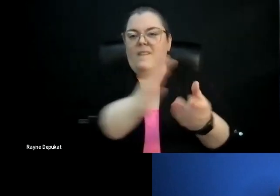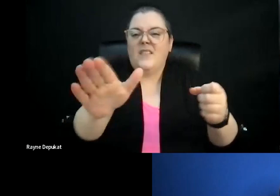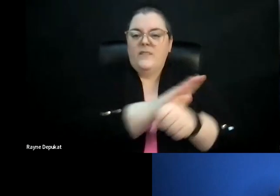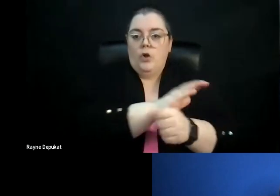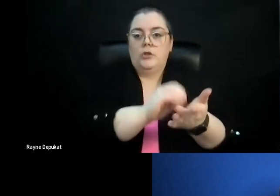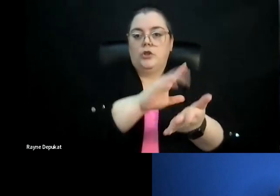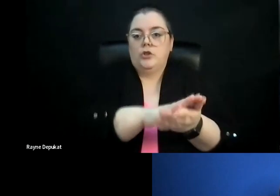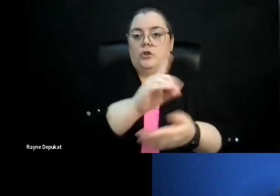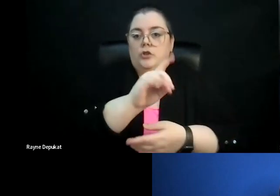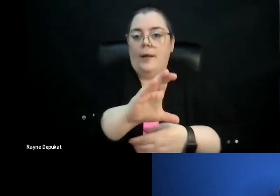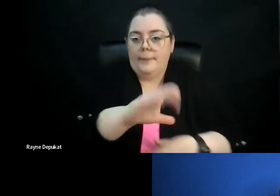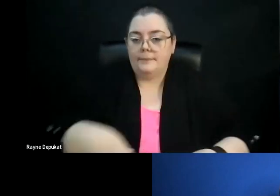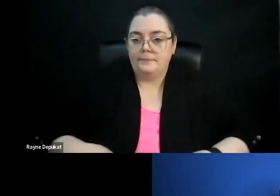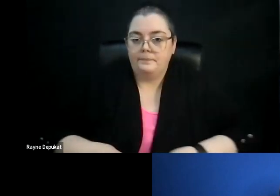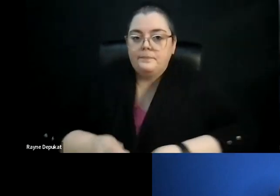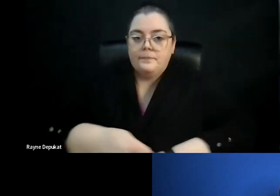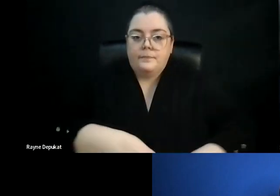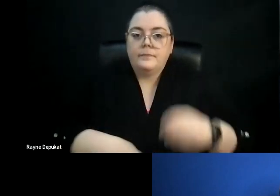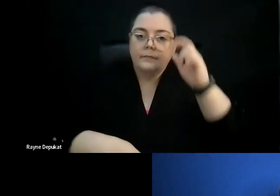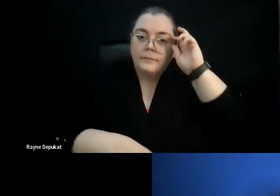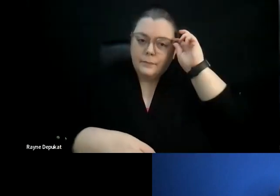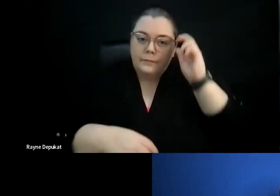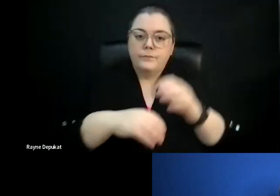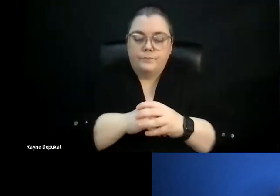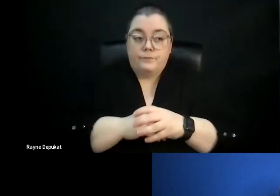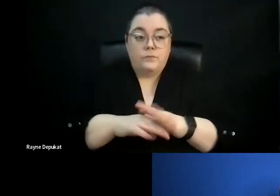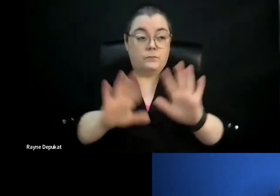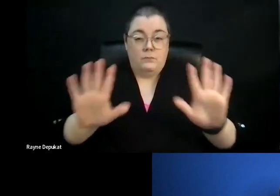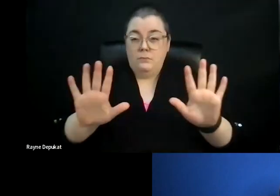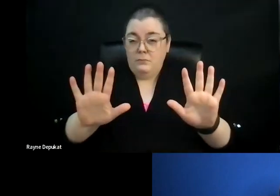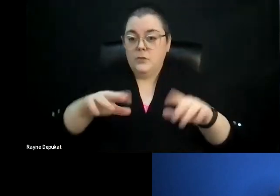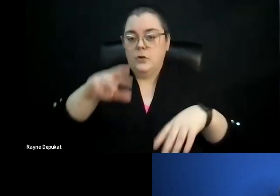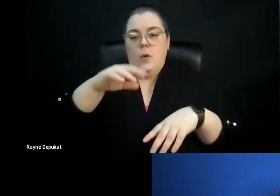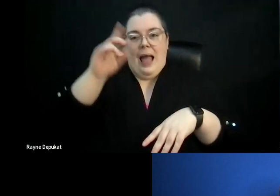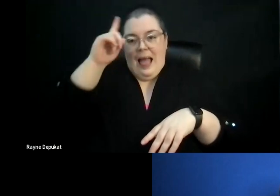and that it's on file, on record, the entire document.